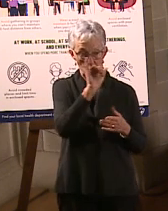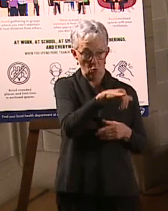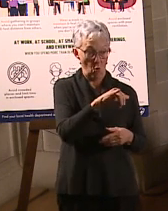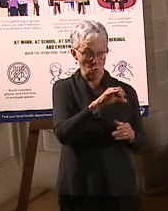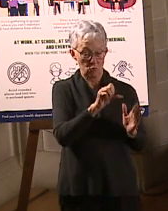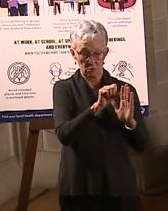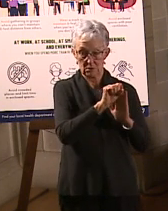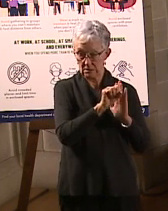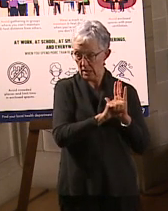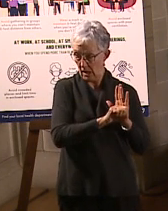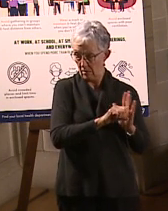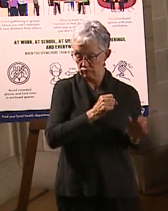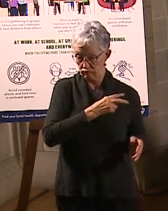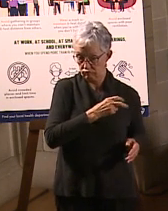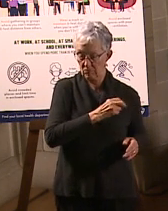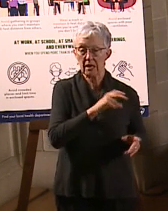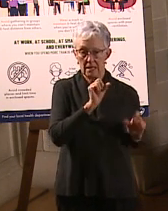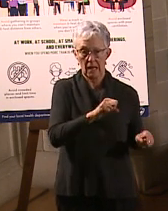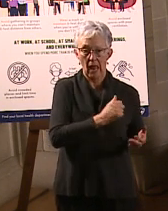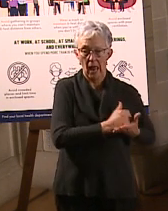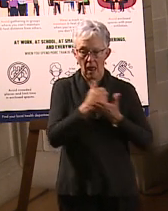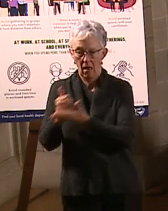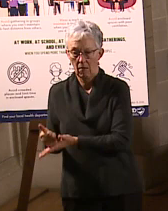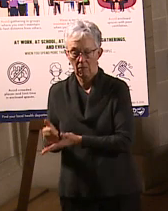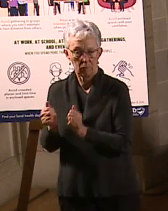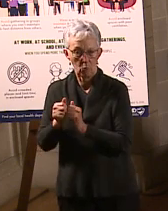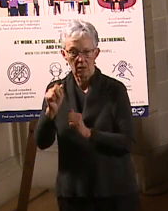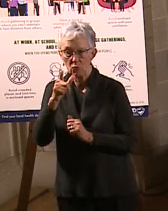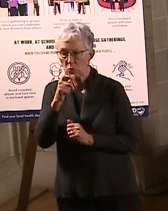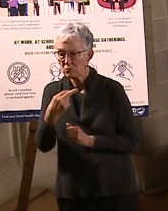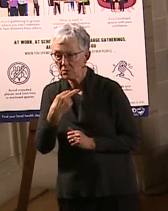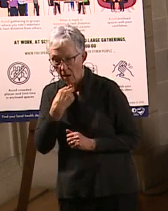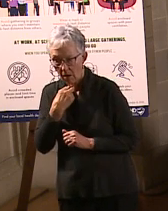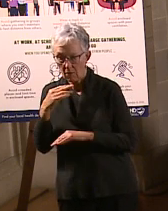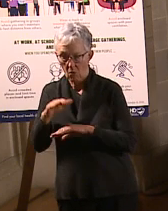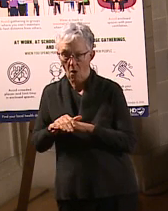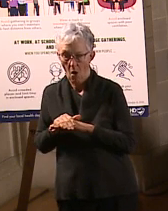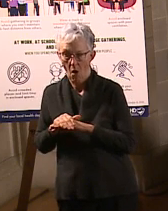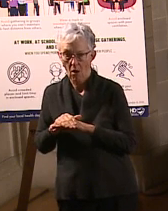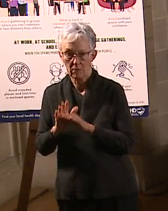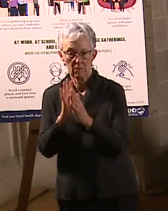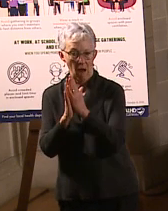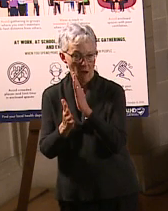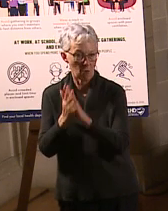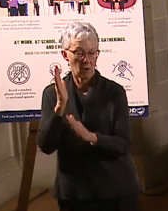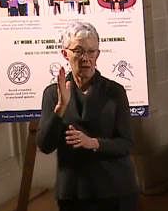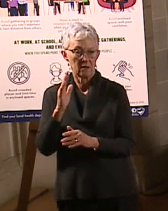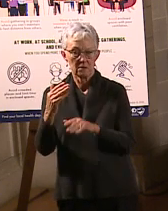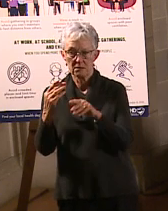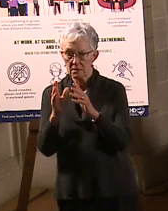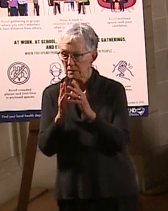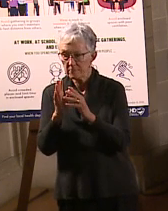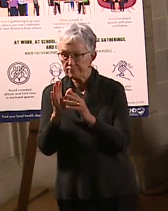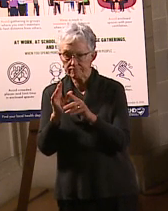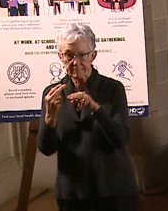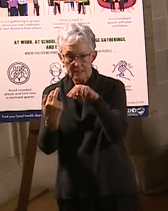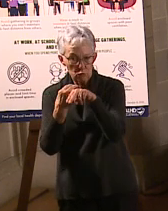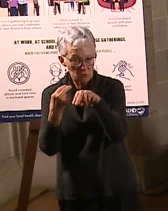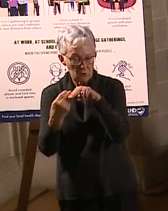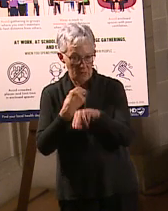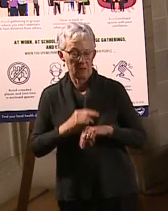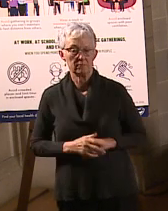respond to incidents of stranded motorists or accidents. Most of those troopers are equipped with four-wheel drive